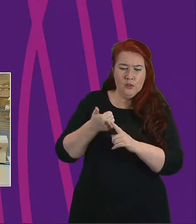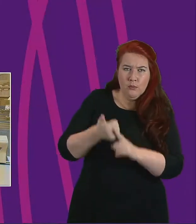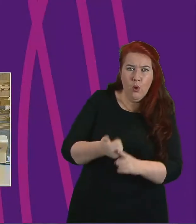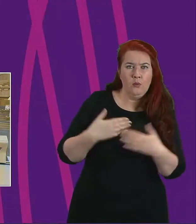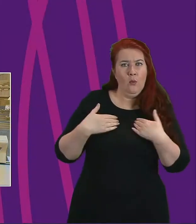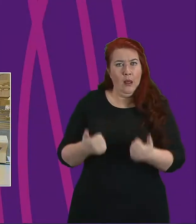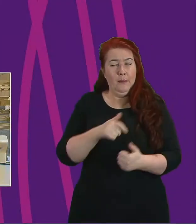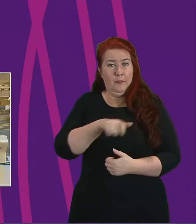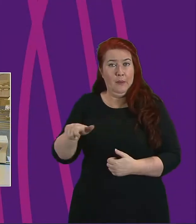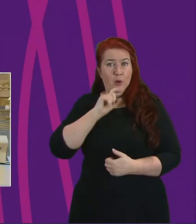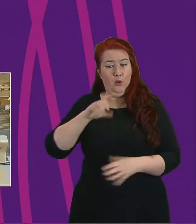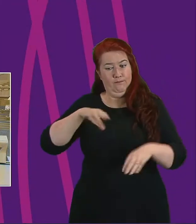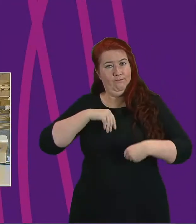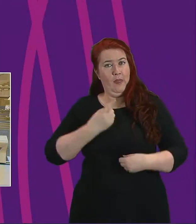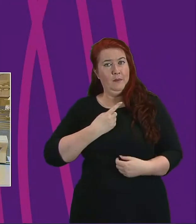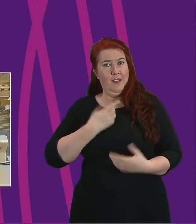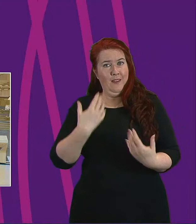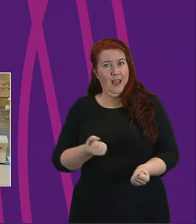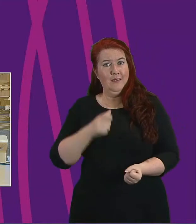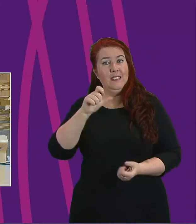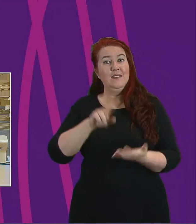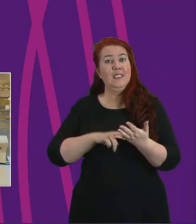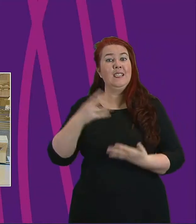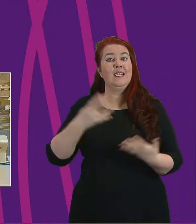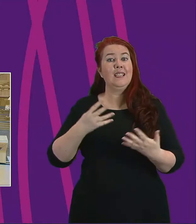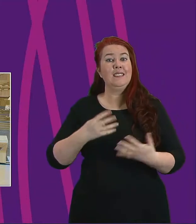by COVID-19.